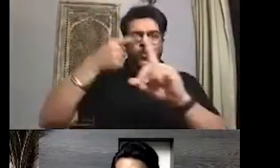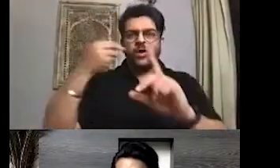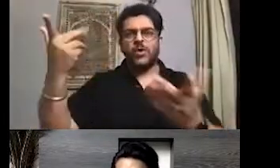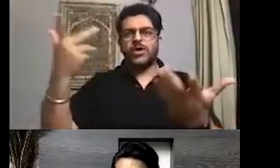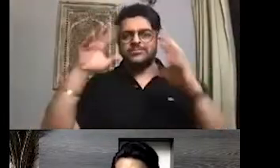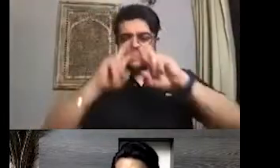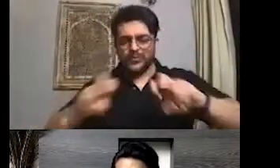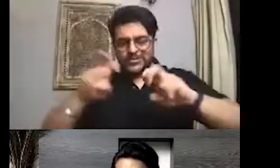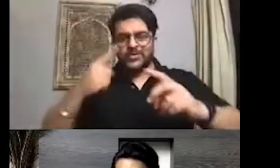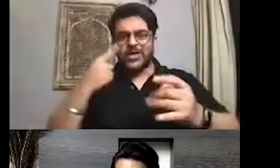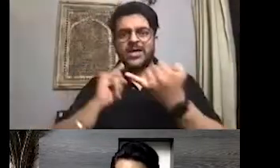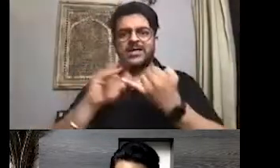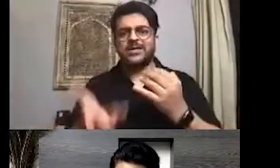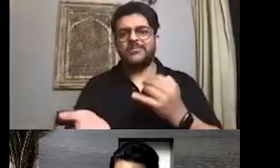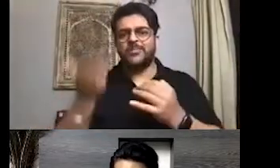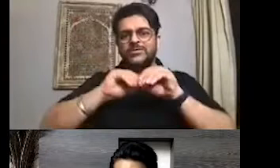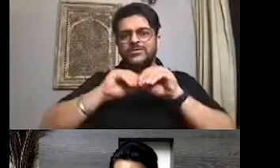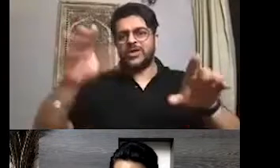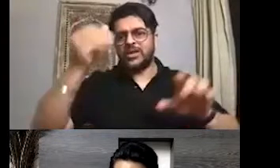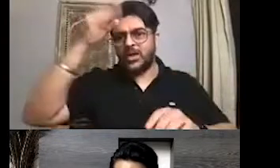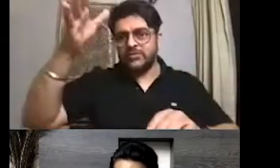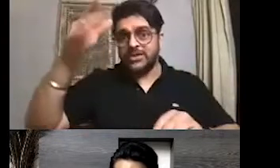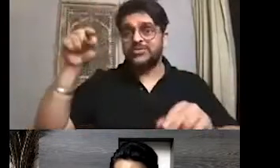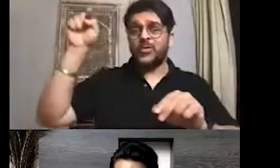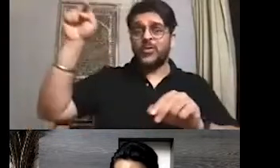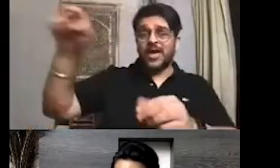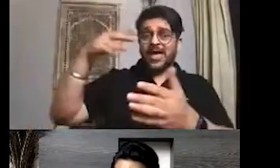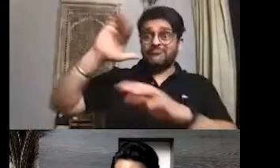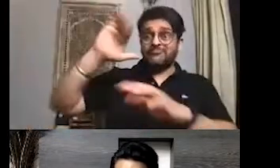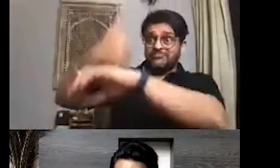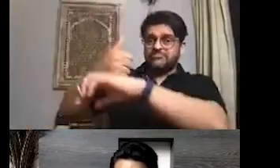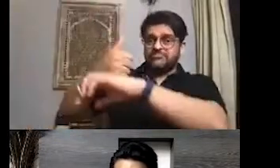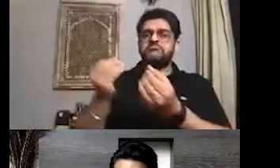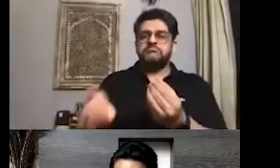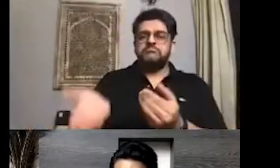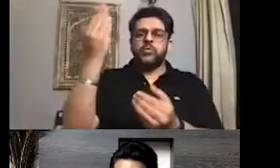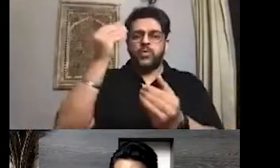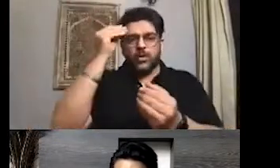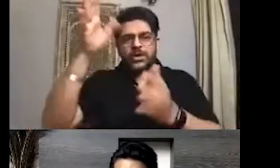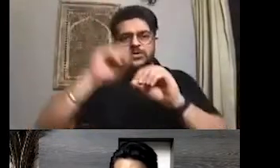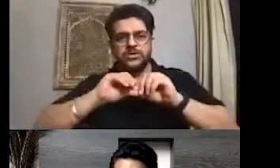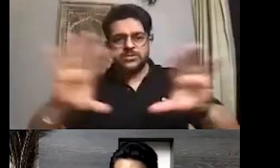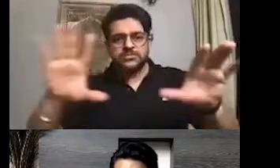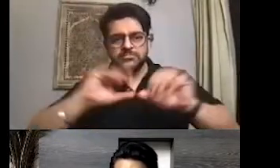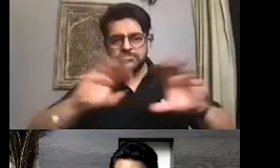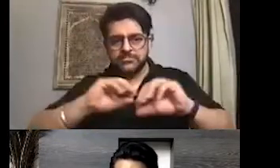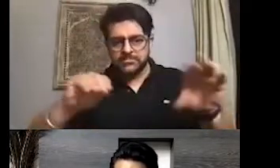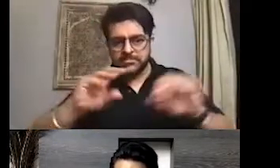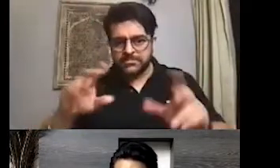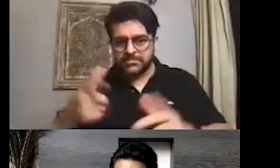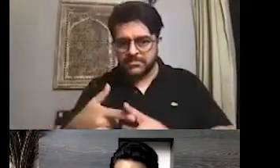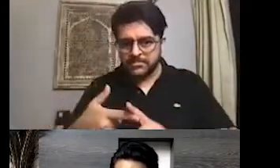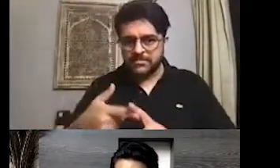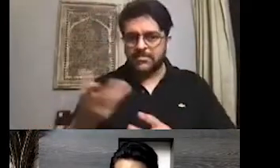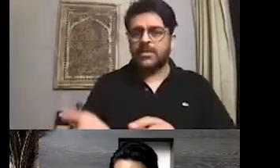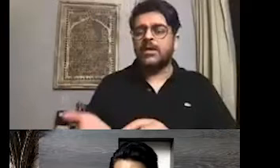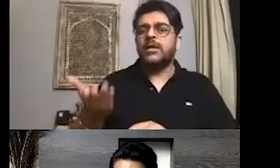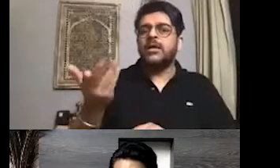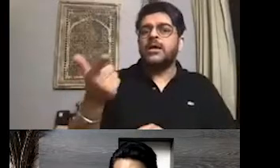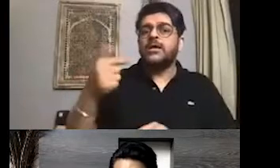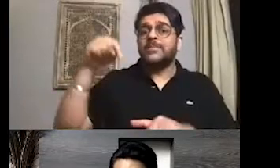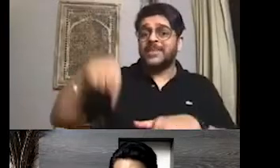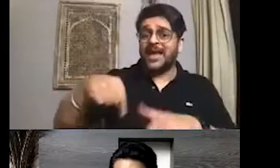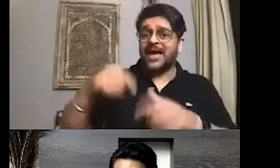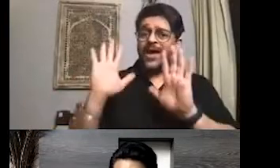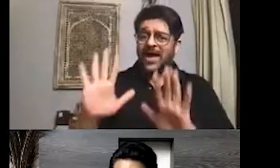established 5 years ago by the government department. So they are spreading awareness related to the Indian Sign Language and they have been